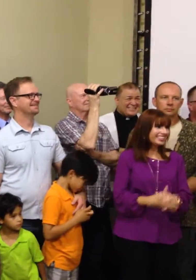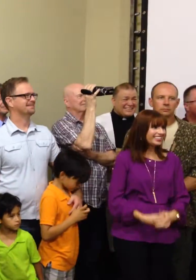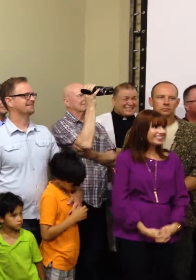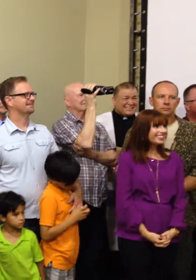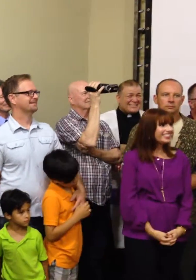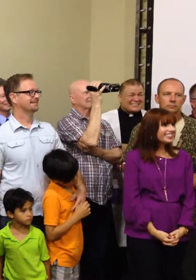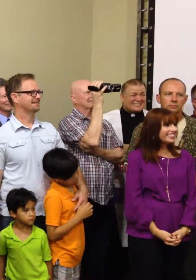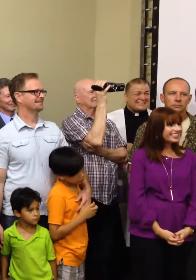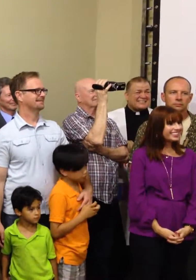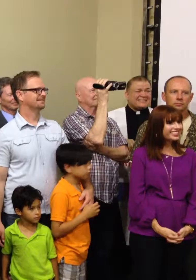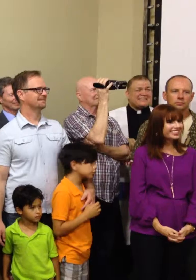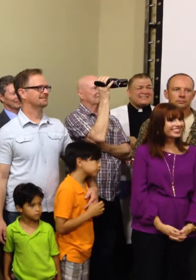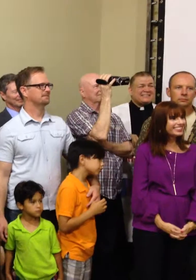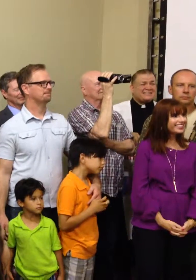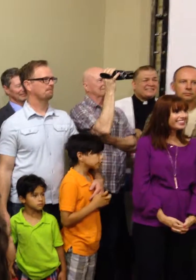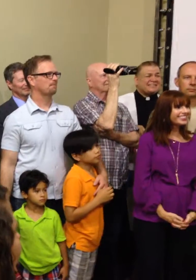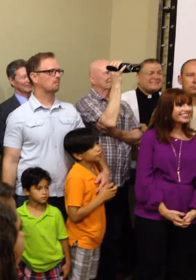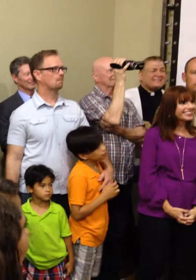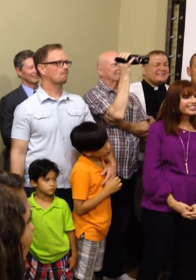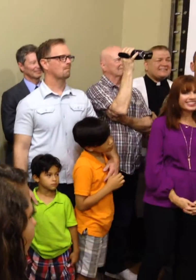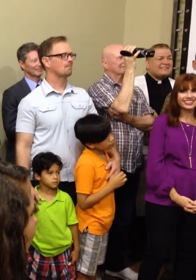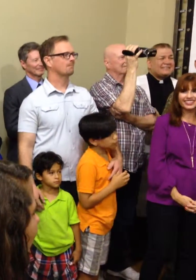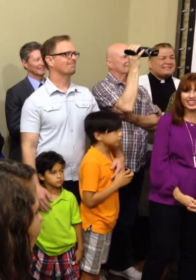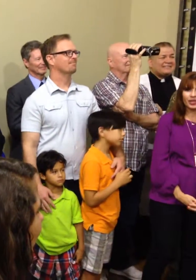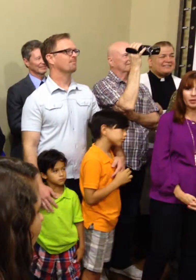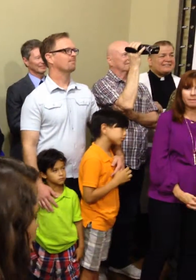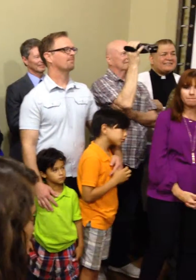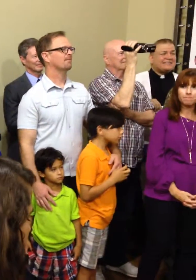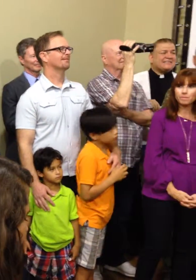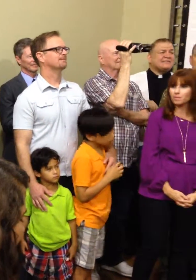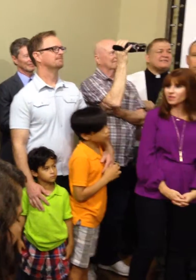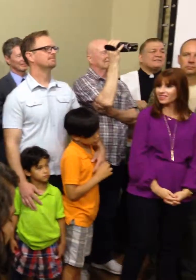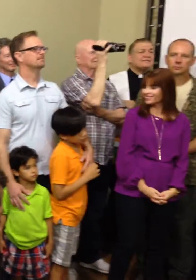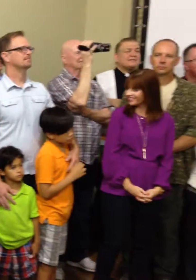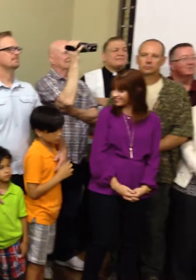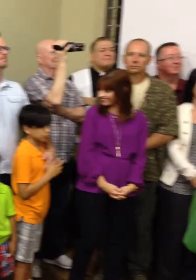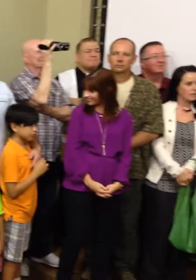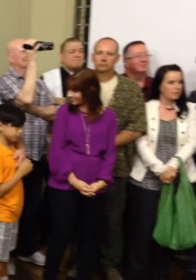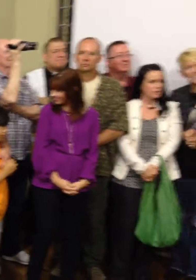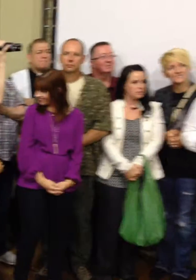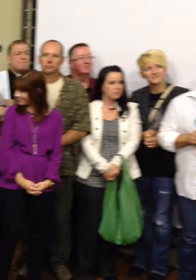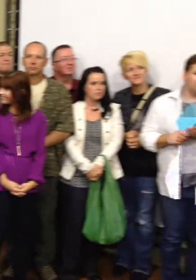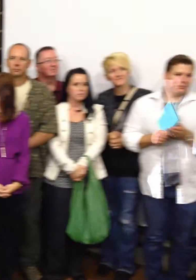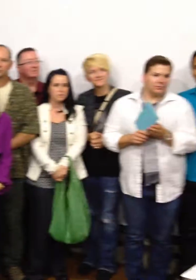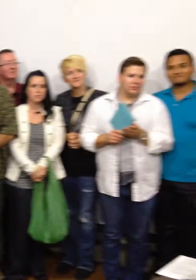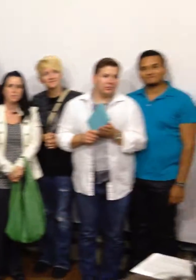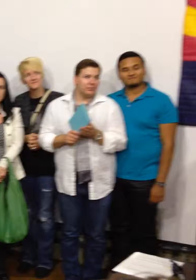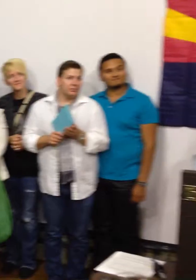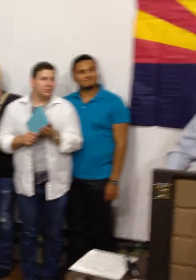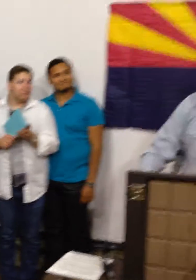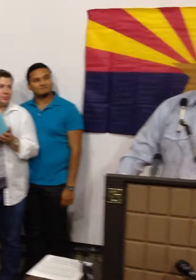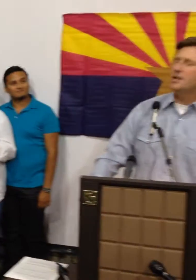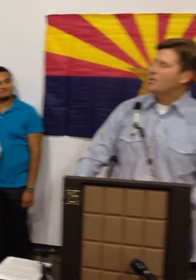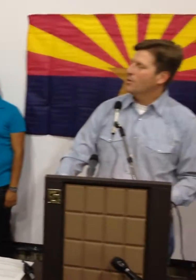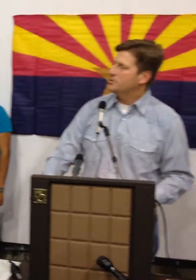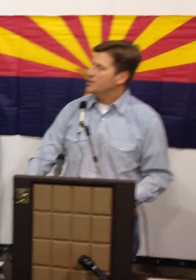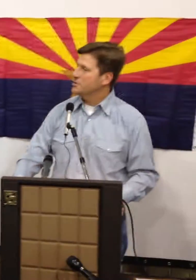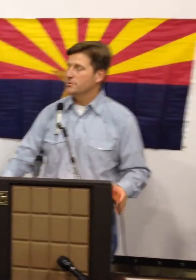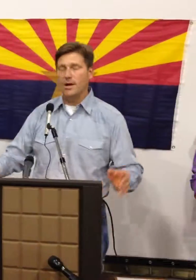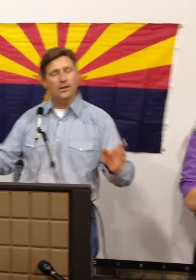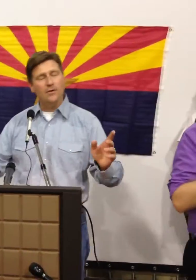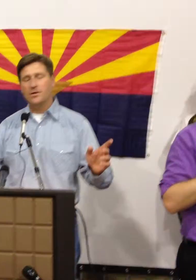You guys were awesome, as were so many other couples who got married at one community or city hall here today. We're going to have our city